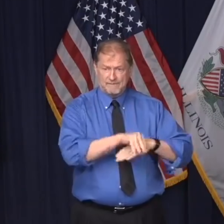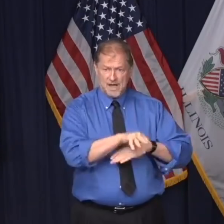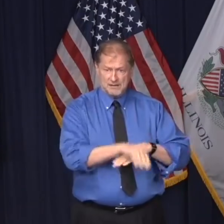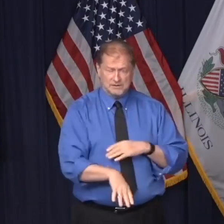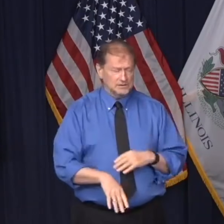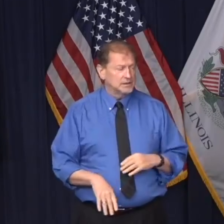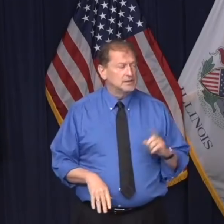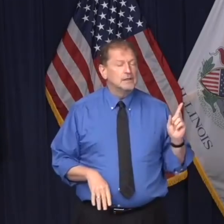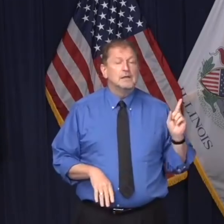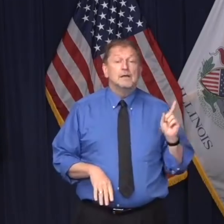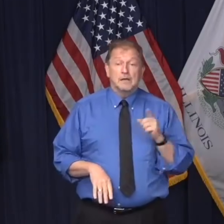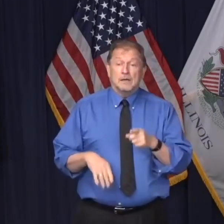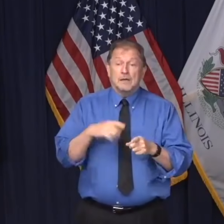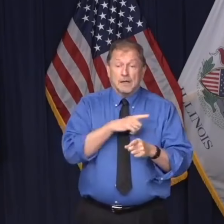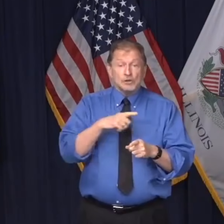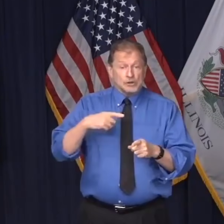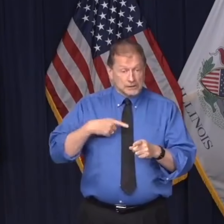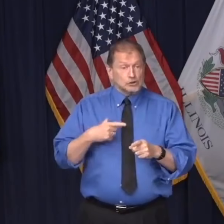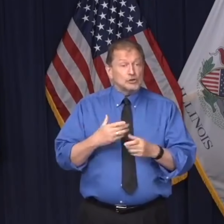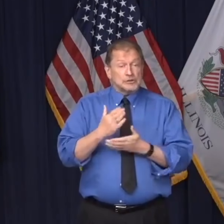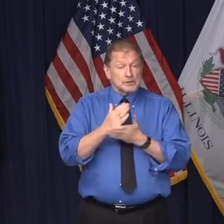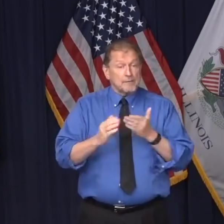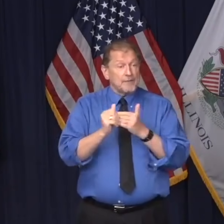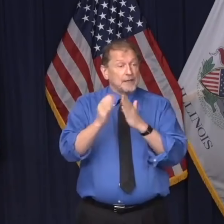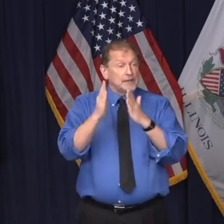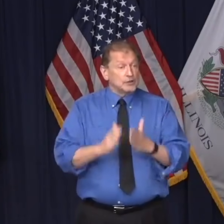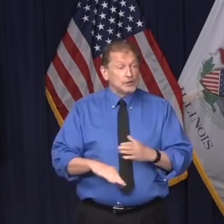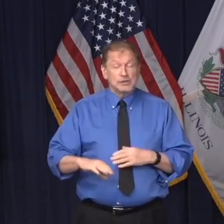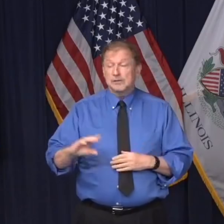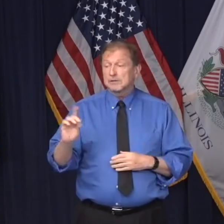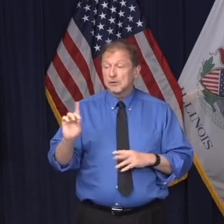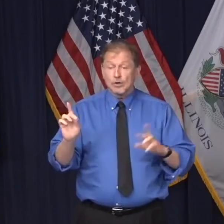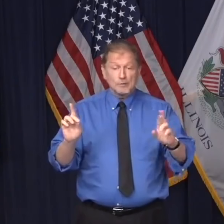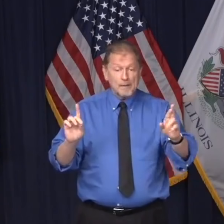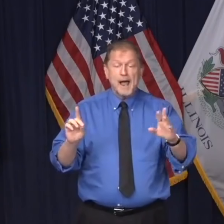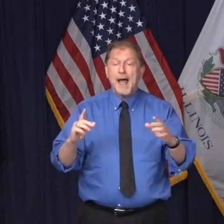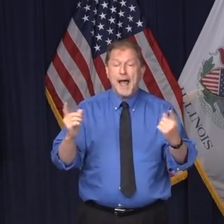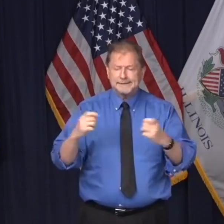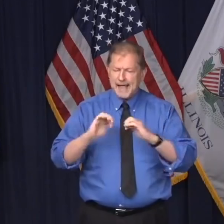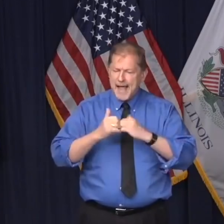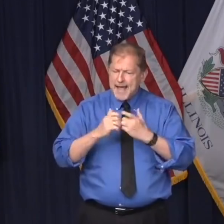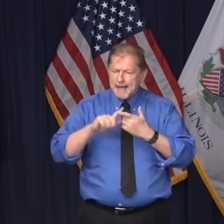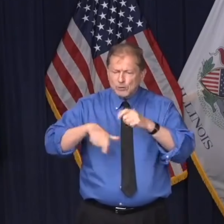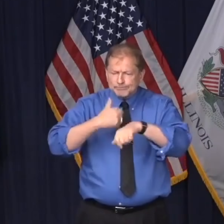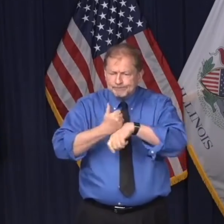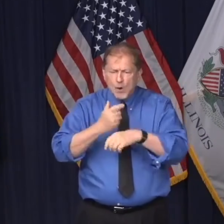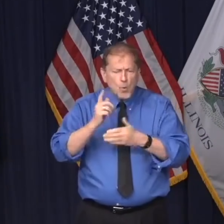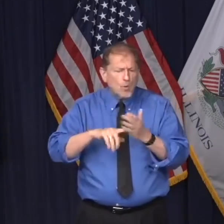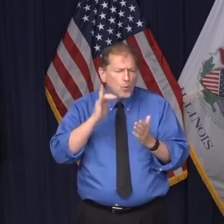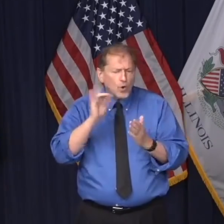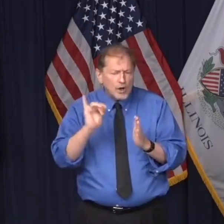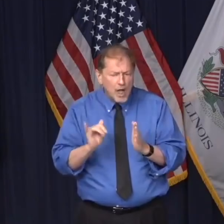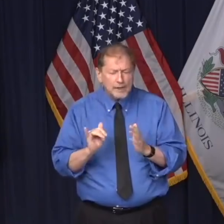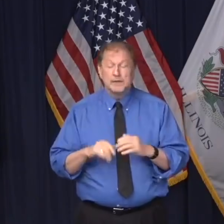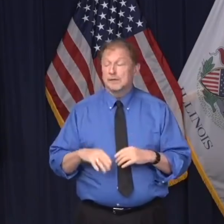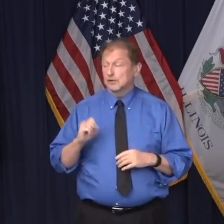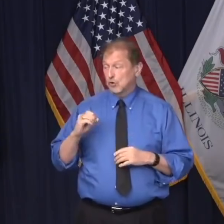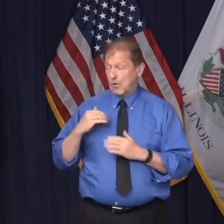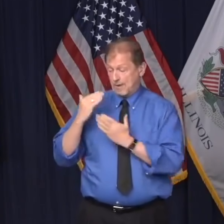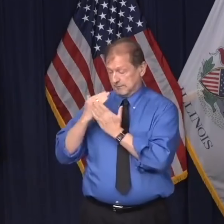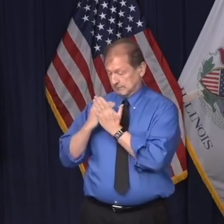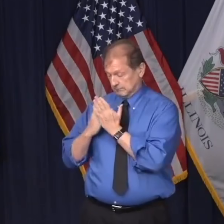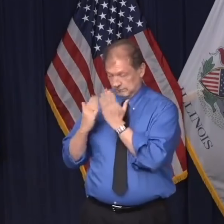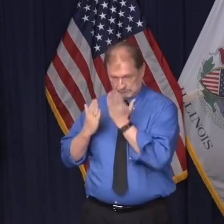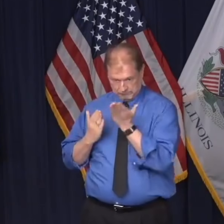legislature, several of the leaders asked to know what would that look like, and so there was an outline provided to them